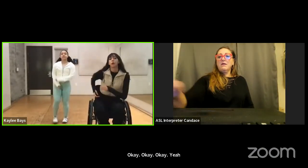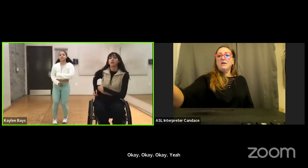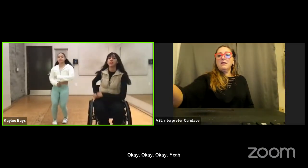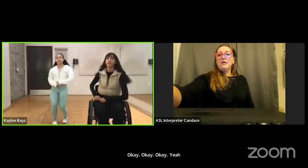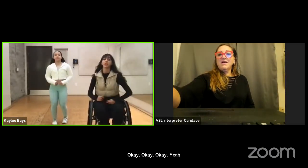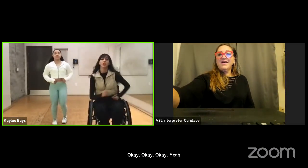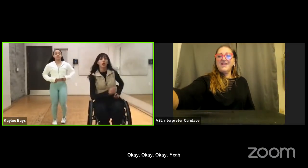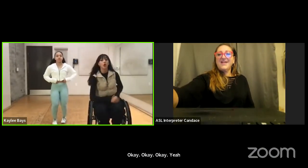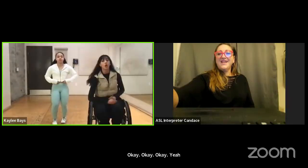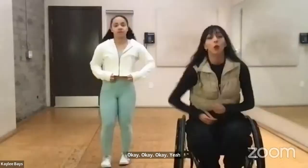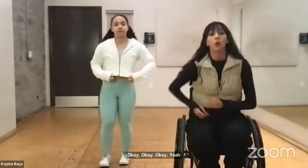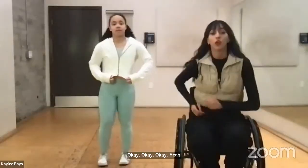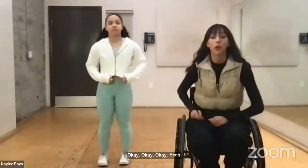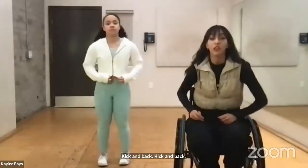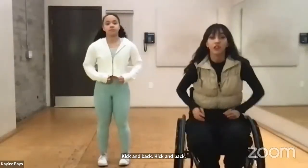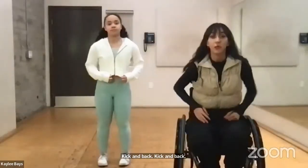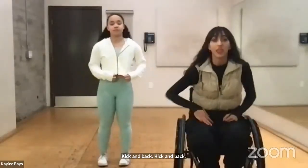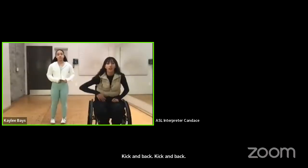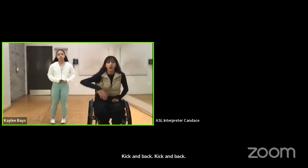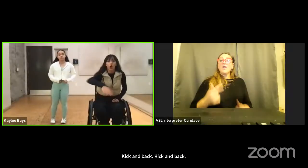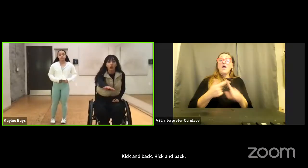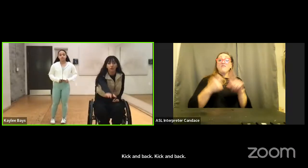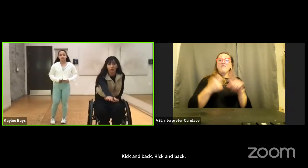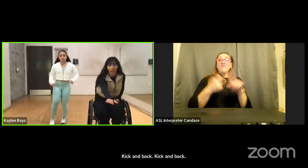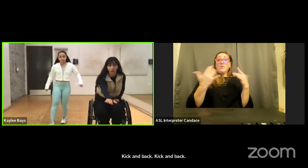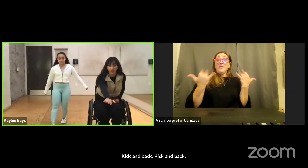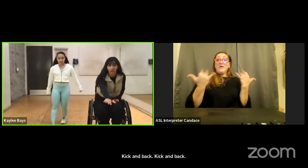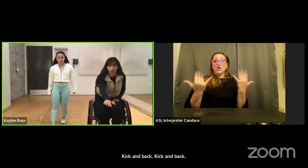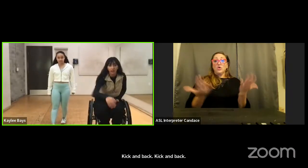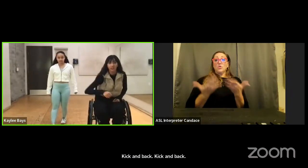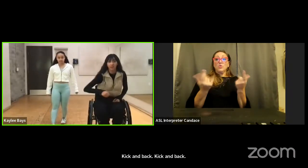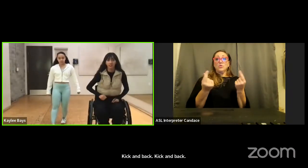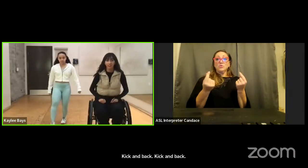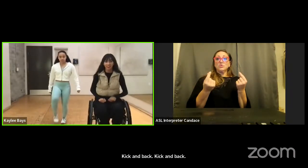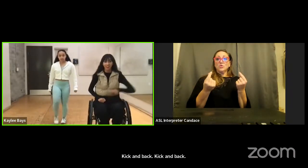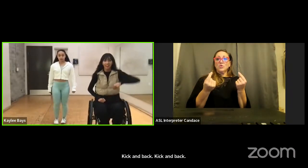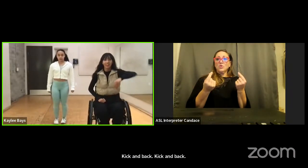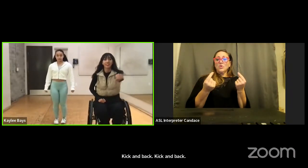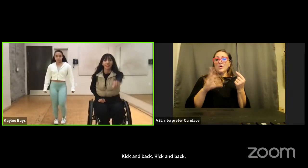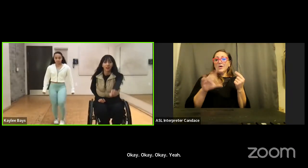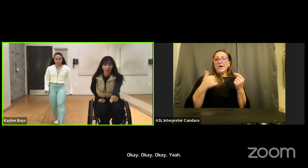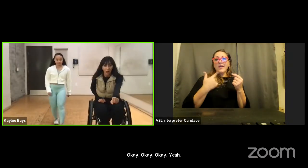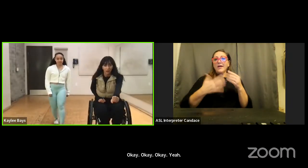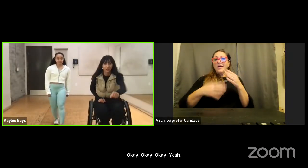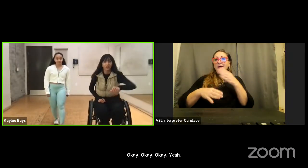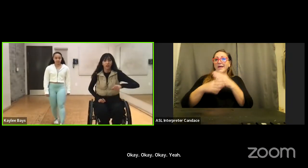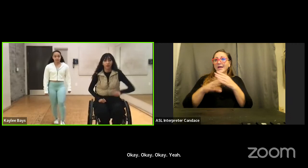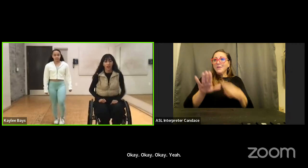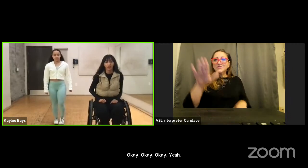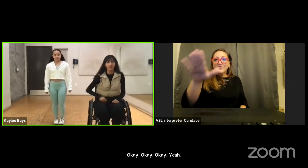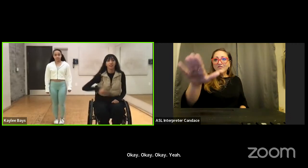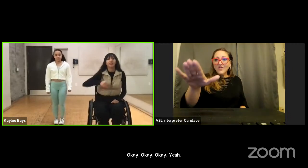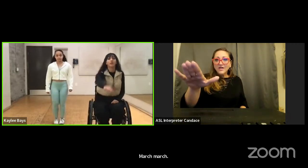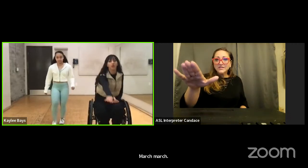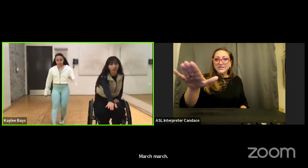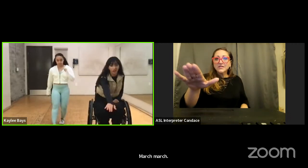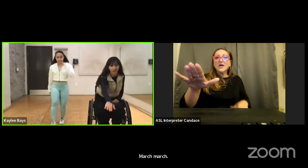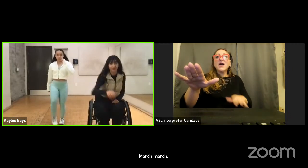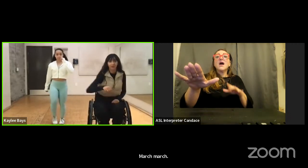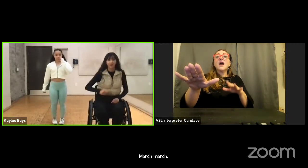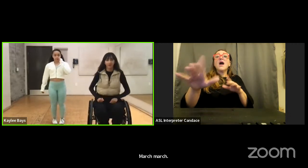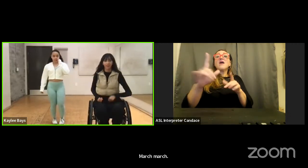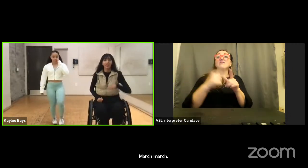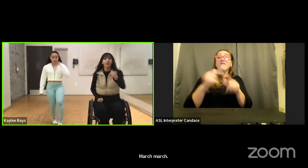Good, from here, we're going to kick our foot out to the front. Kick out to the front,